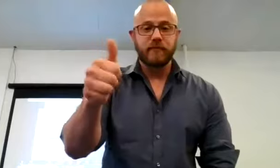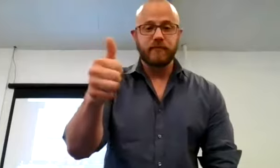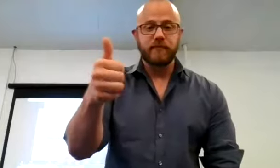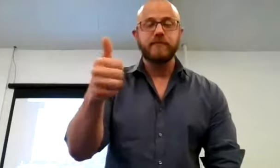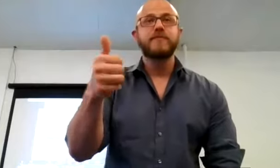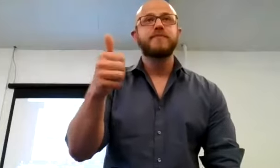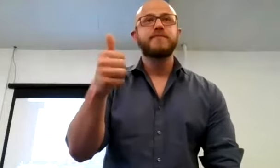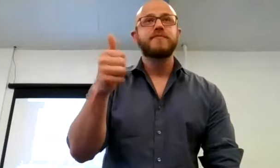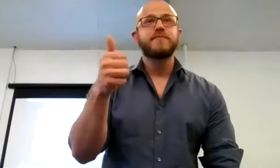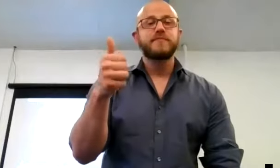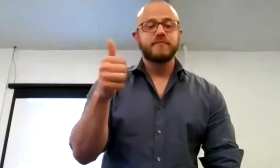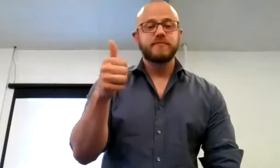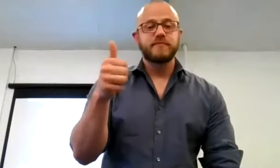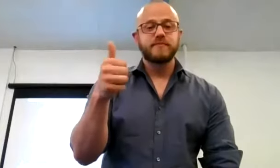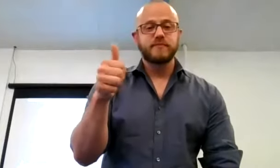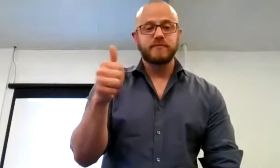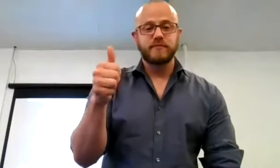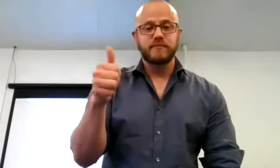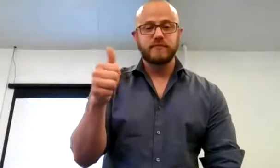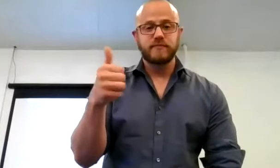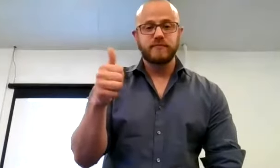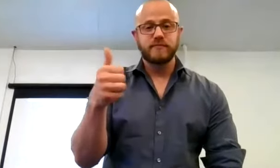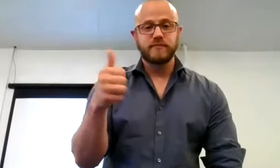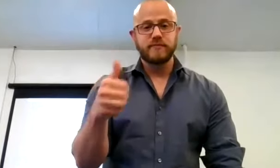definitely will. So here's 10 right here. This is 10.